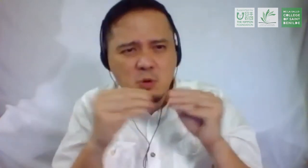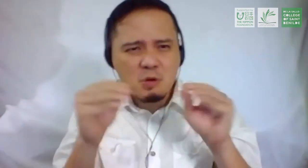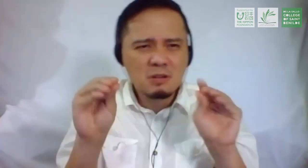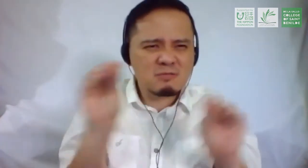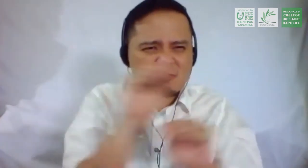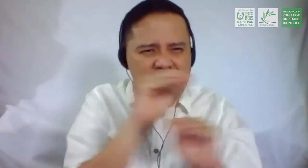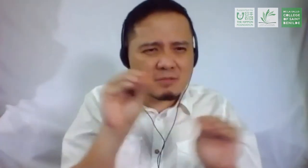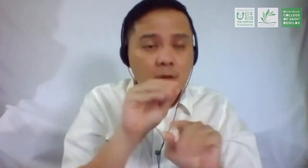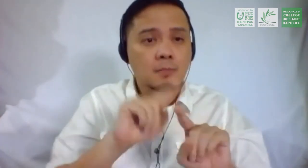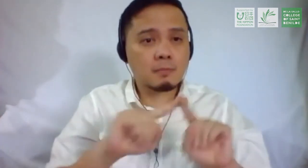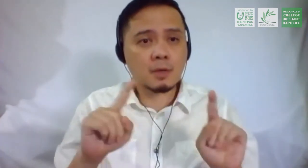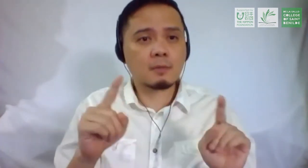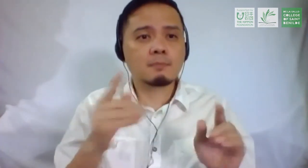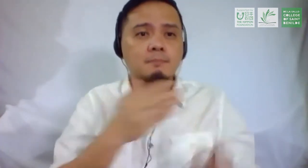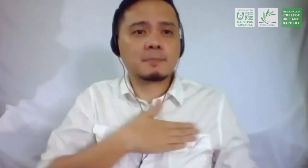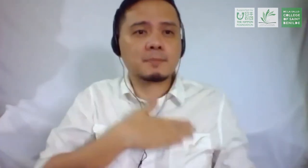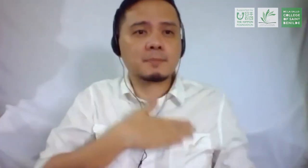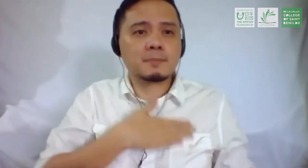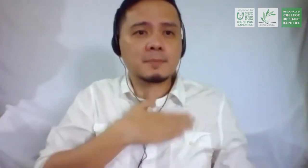by Monday.